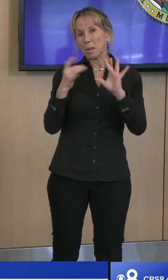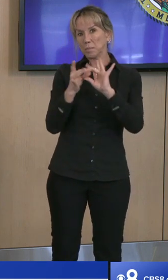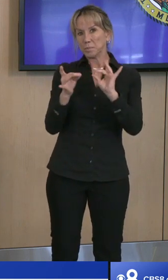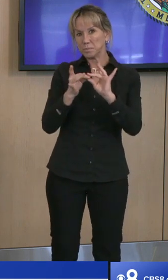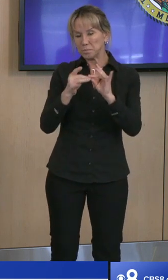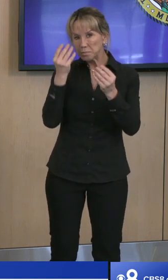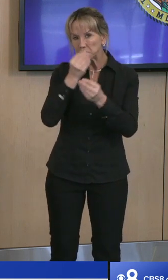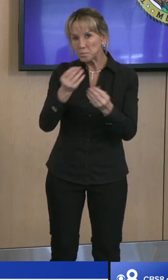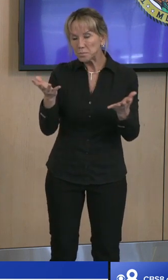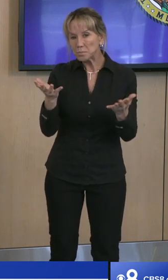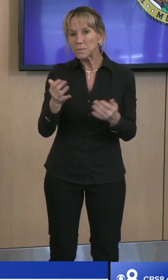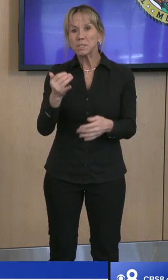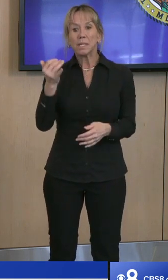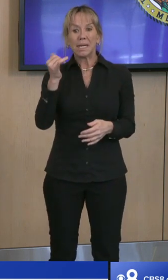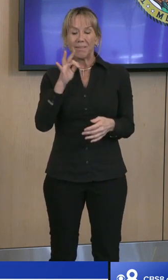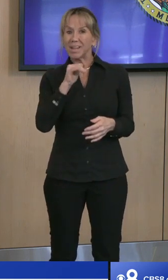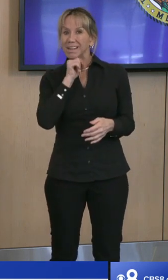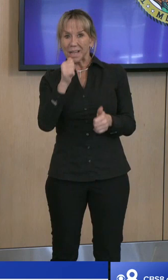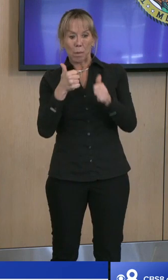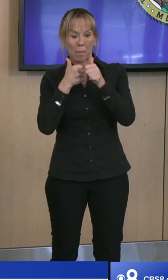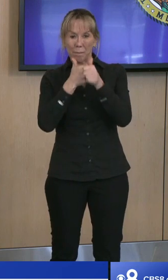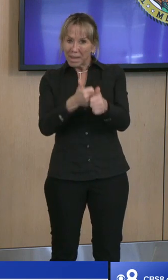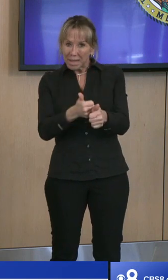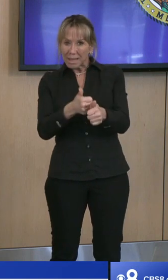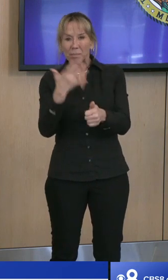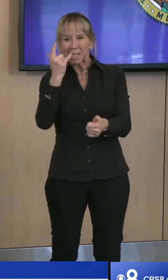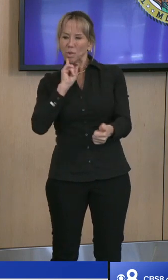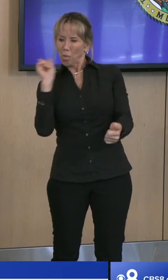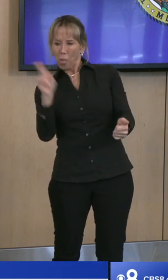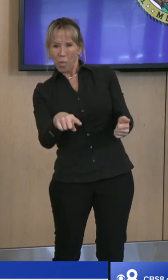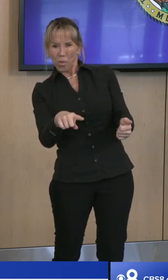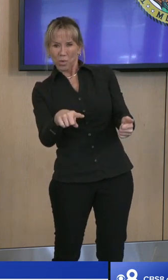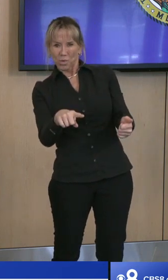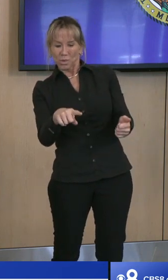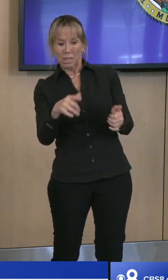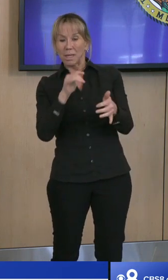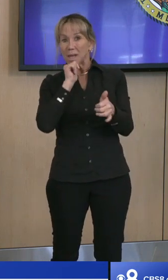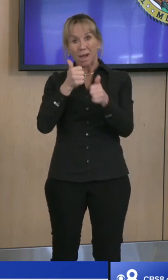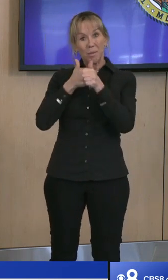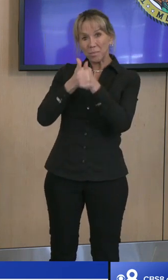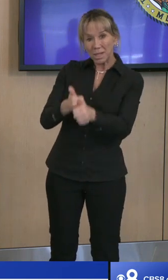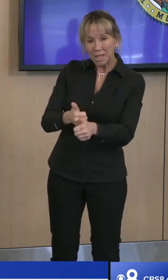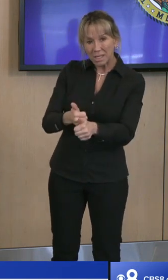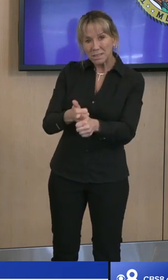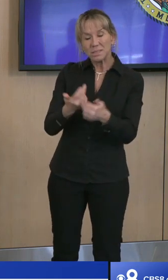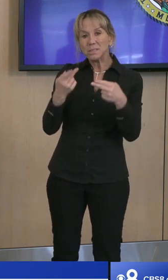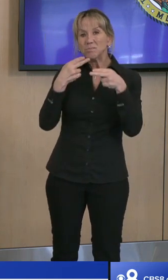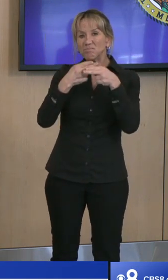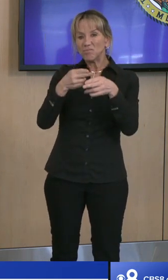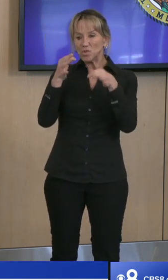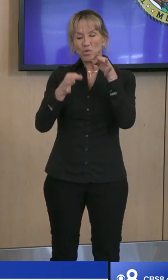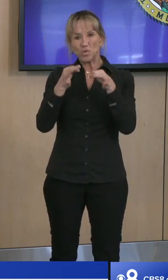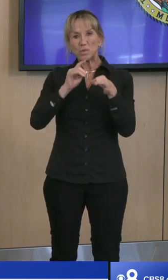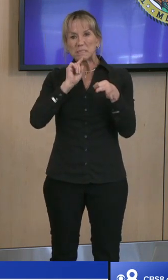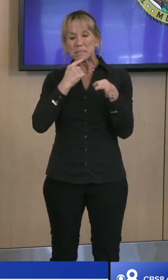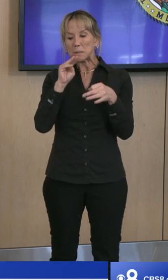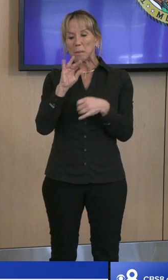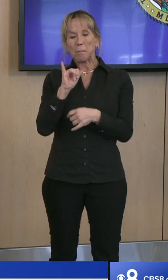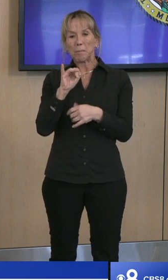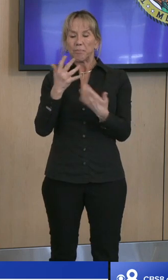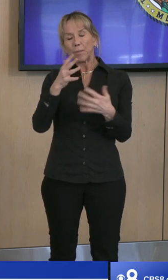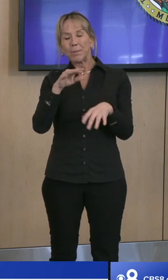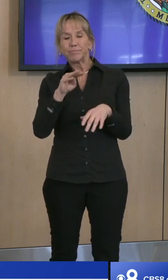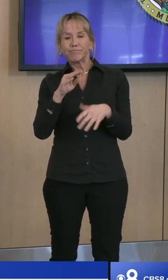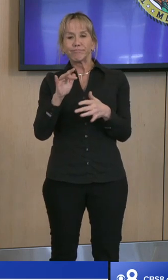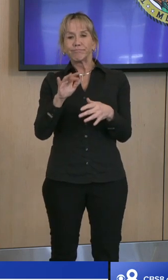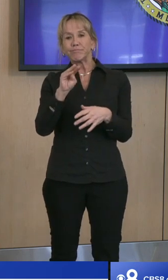briefings, not complying, this is an order, so not complying with this order would consider to be a misdemeanor, subject to